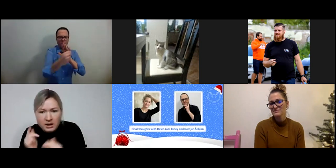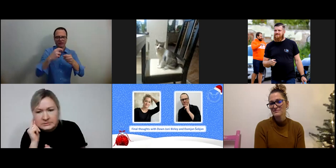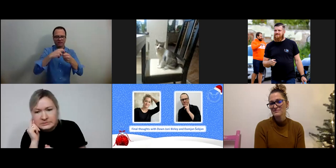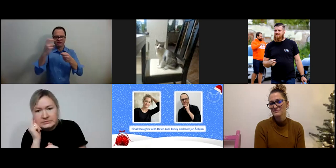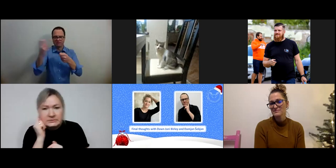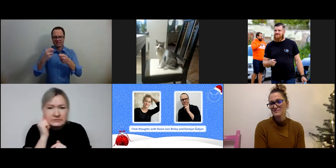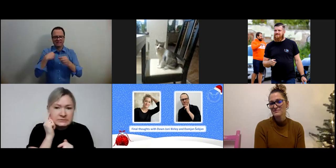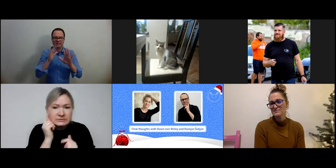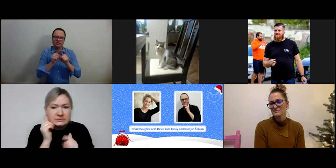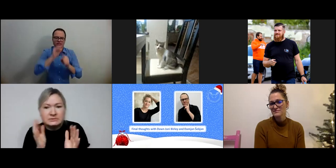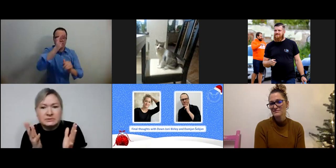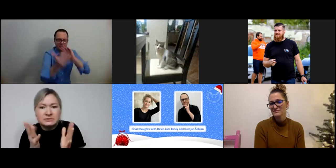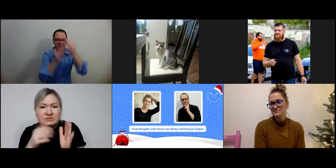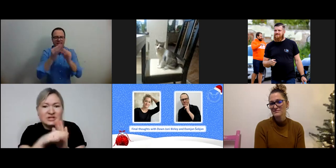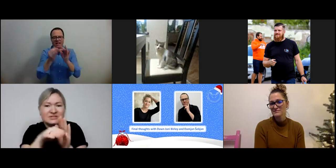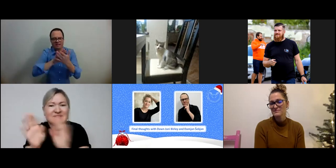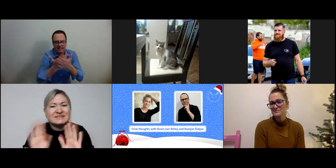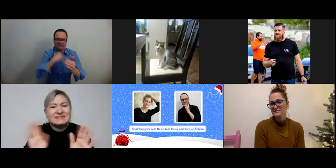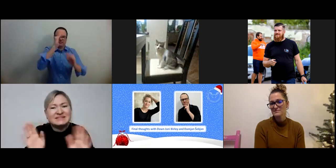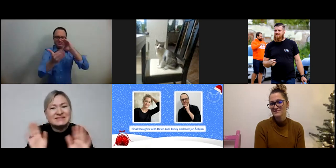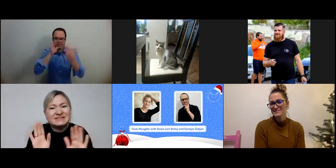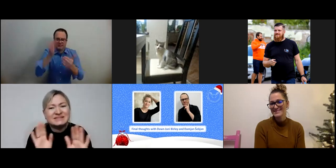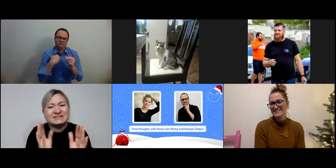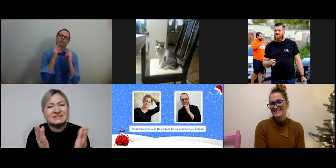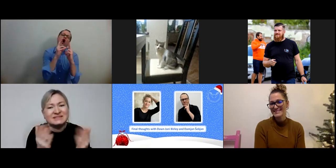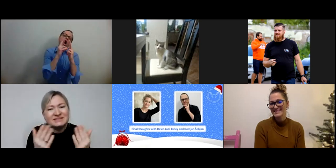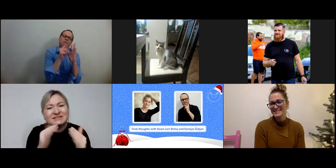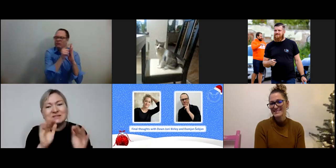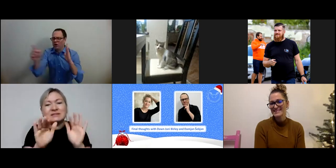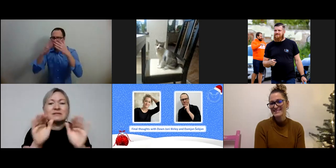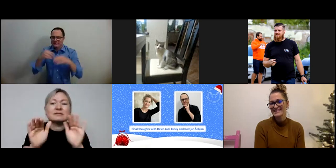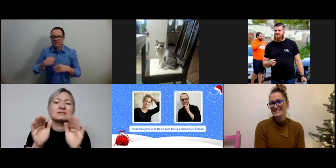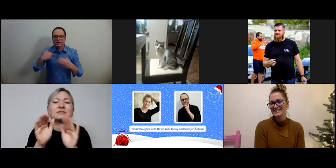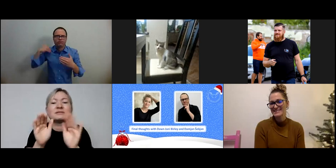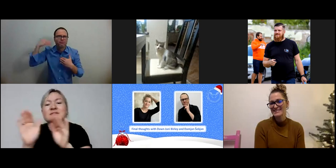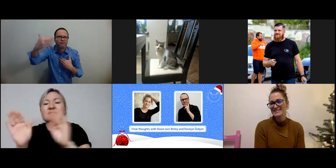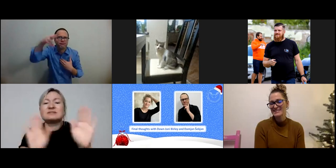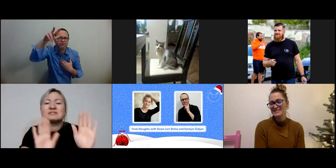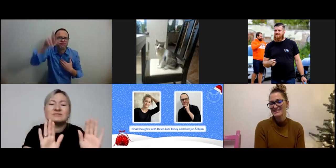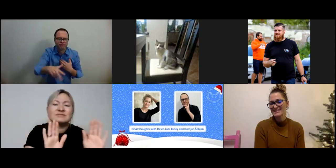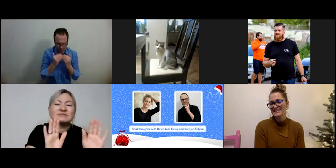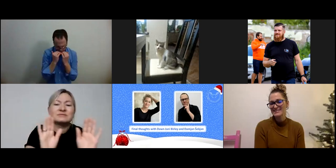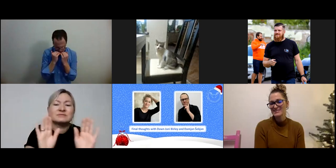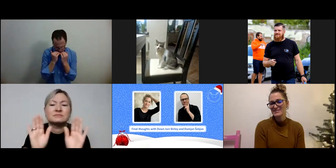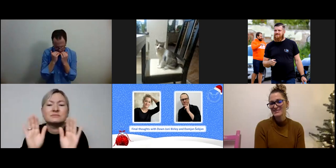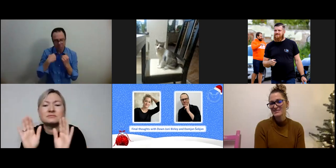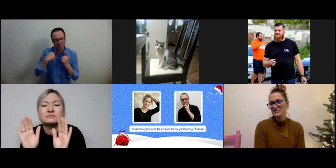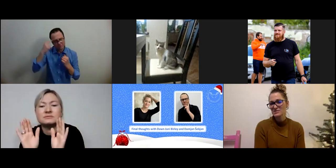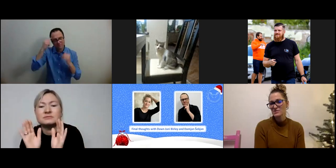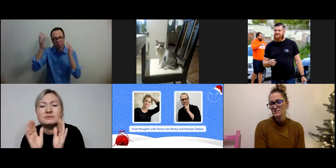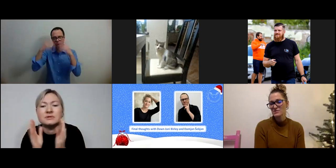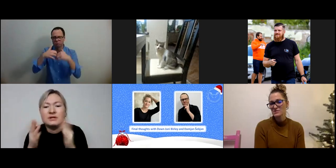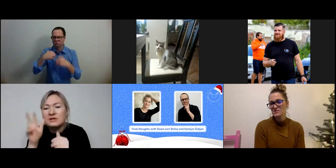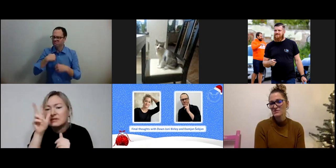was in between the first and second wave. So I had to approach people again and ask them if they